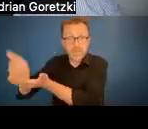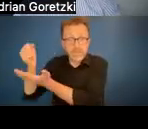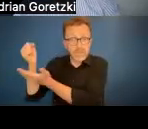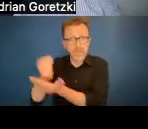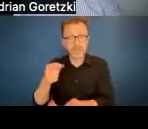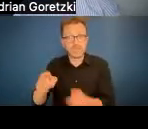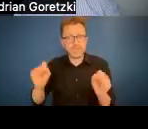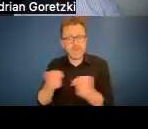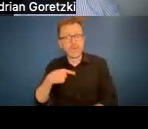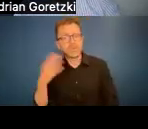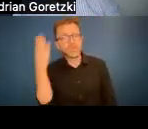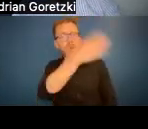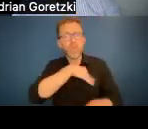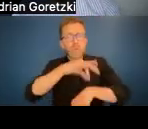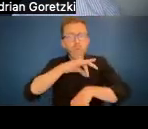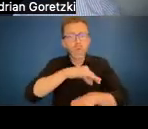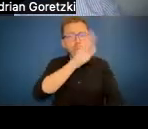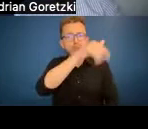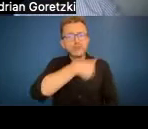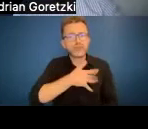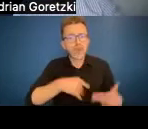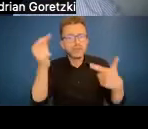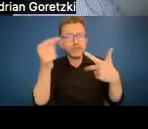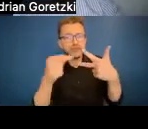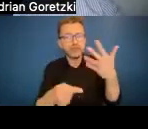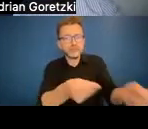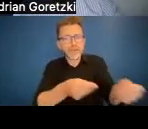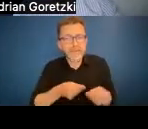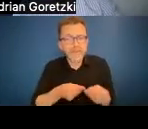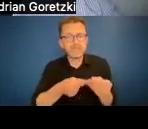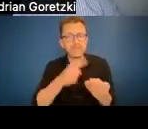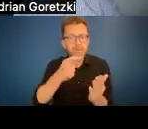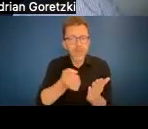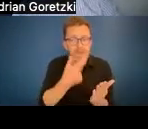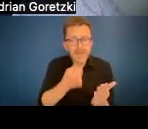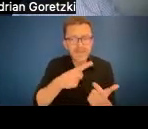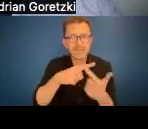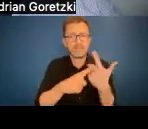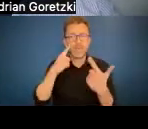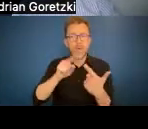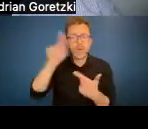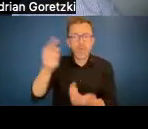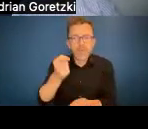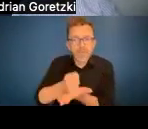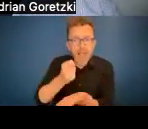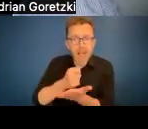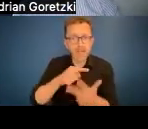is now even the subject of a nationwide discussion, as also Łukasz indicated,